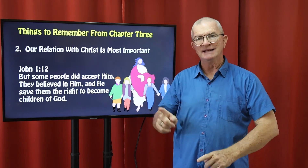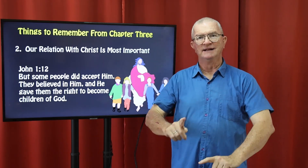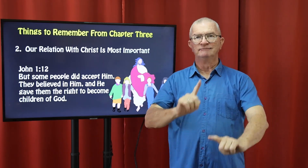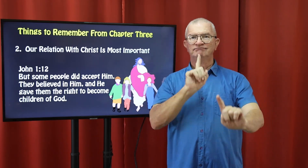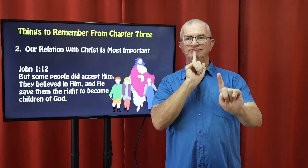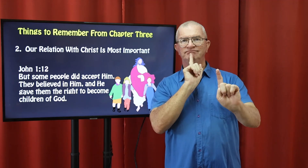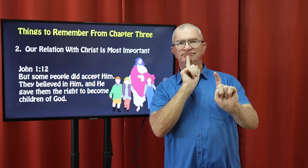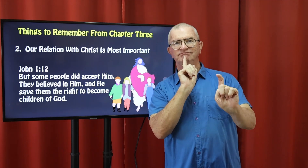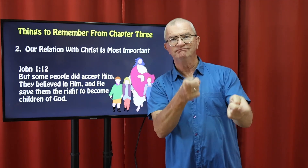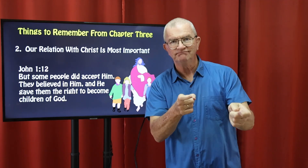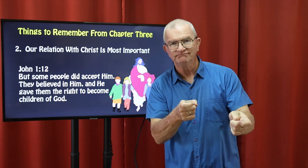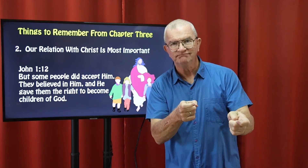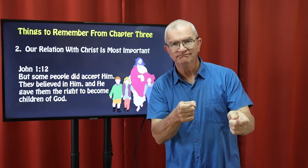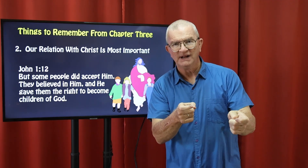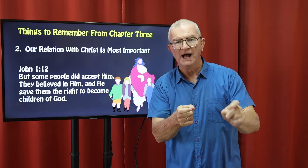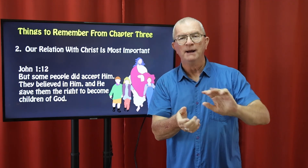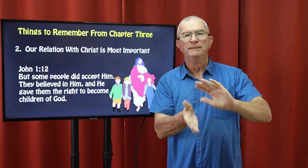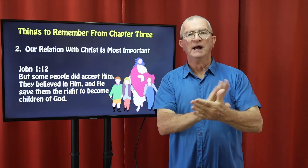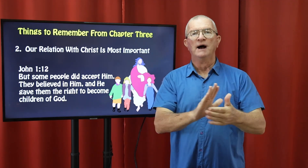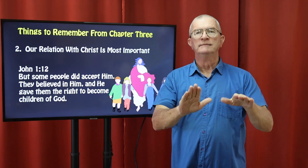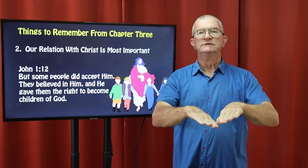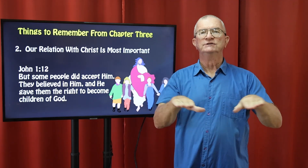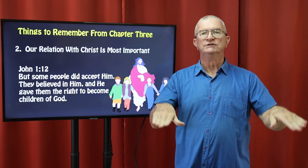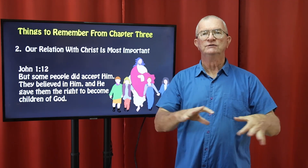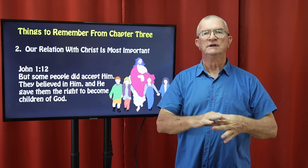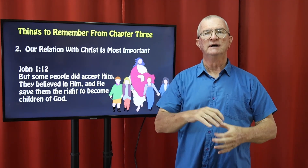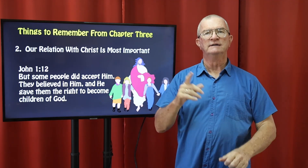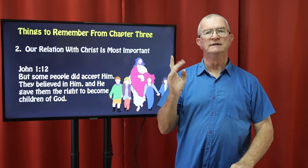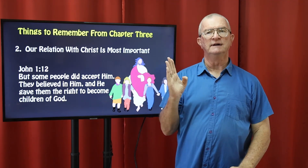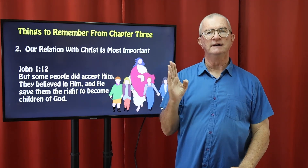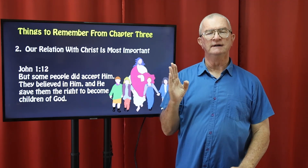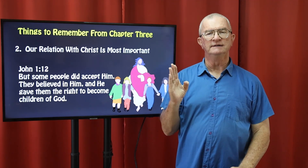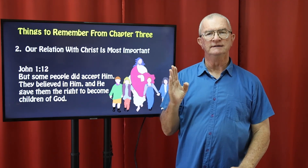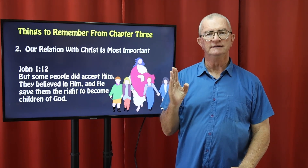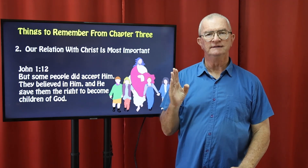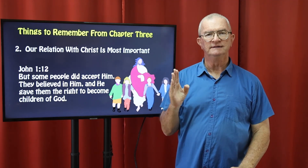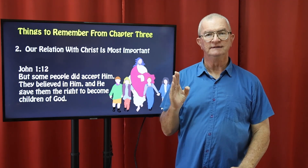he gifts me to become a child of God.